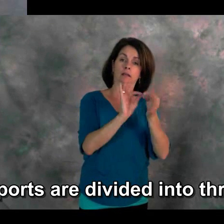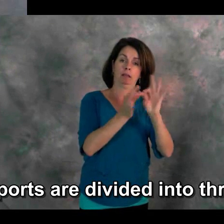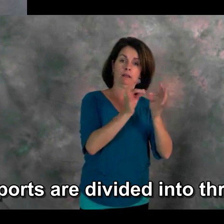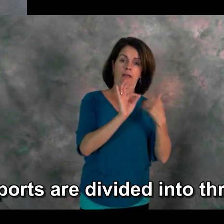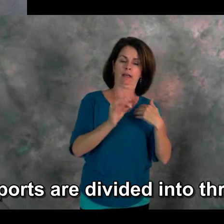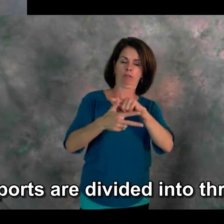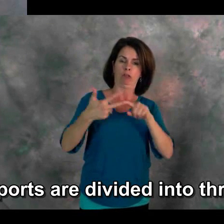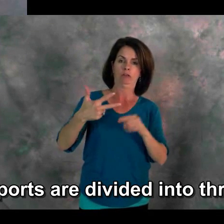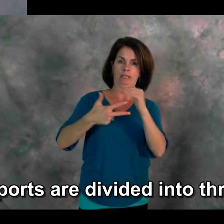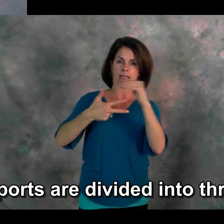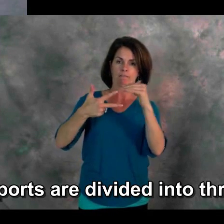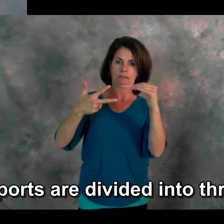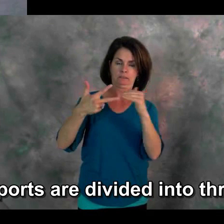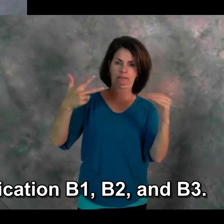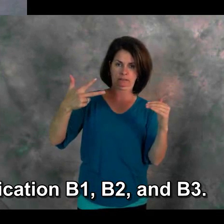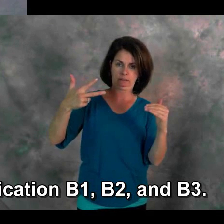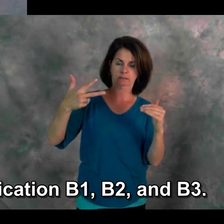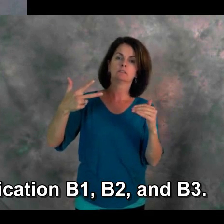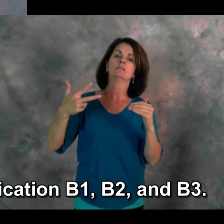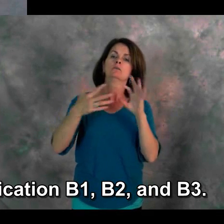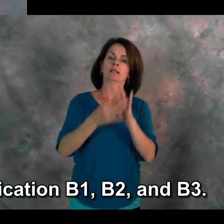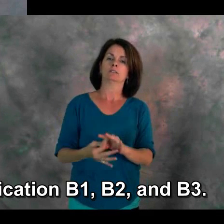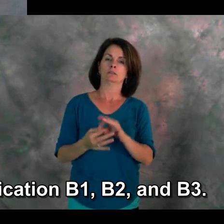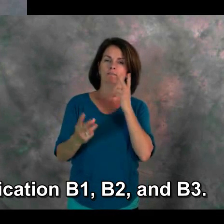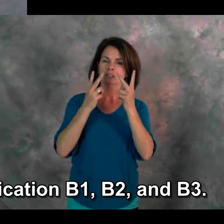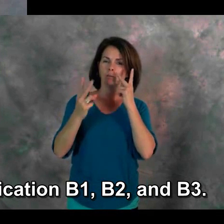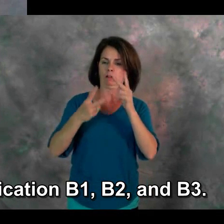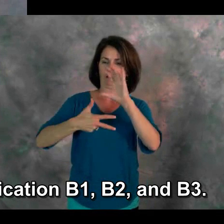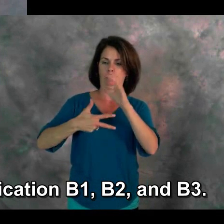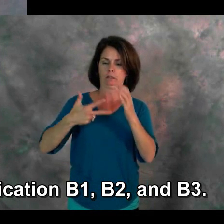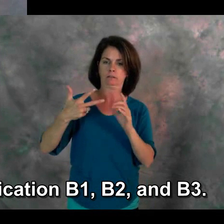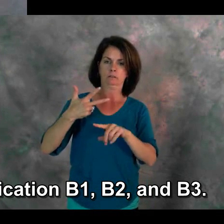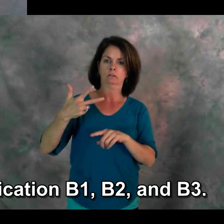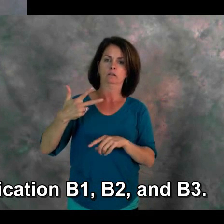Typically, the Paralympic sports are divided into three levels of visual classification,